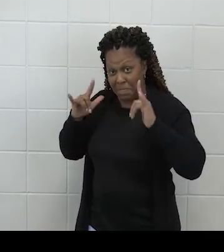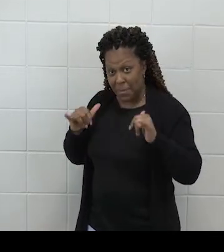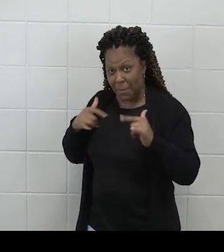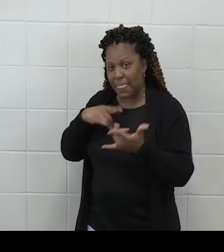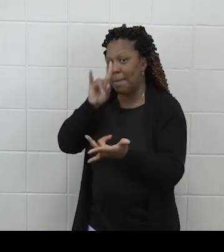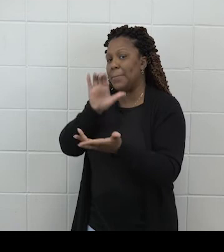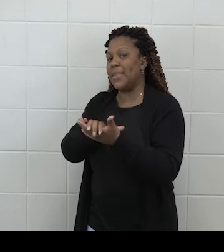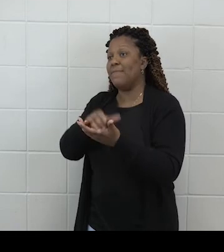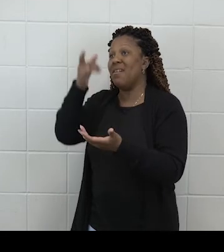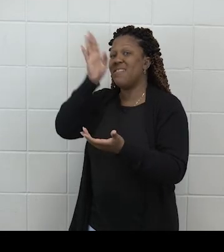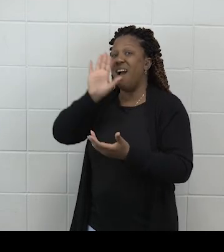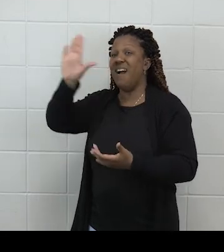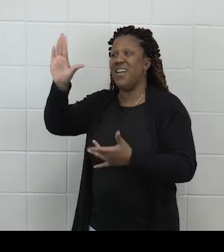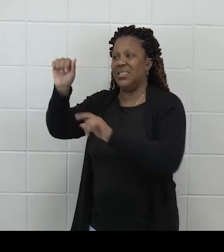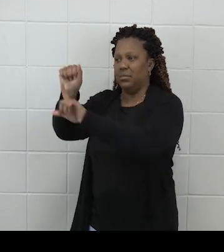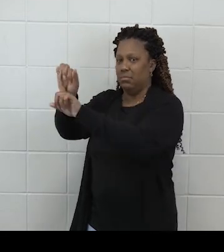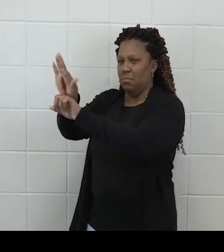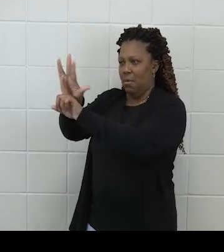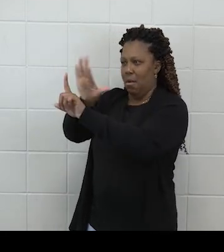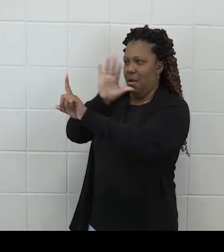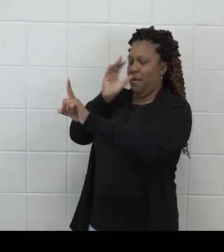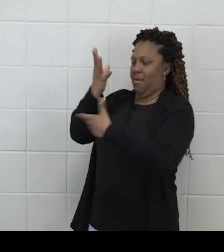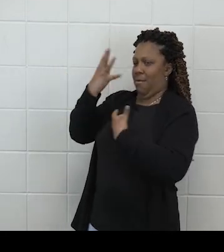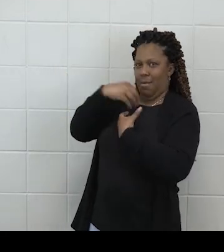John 19, where he accompanies